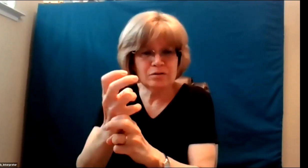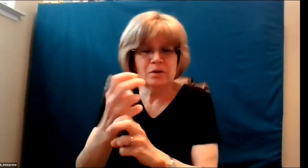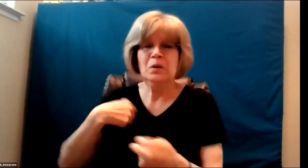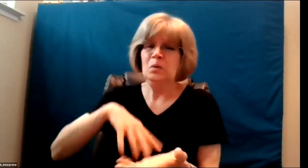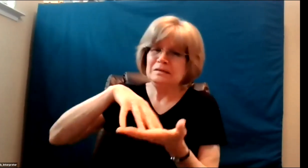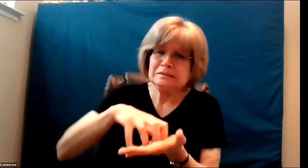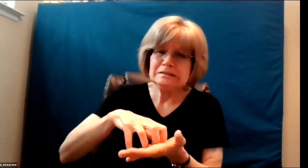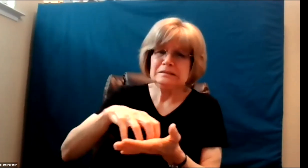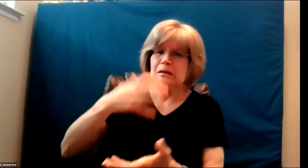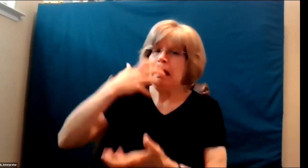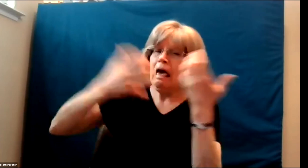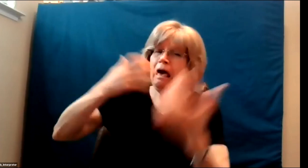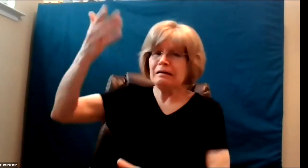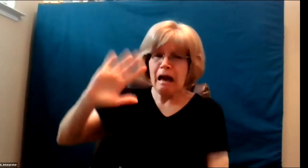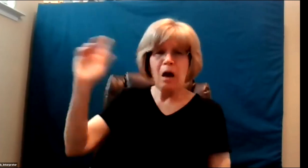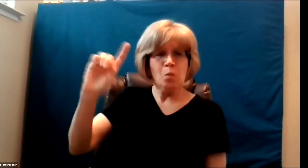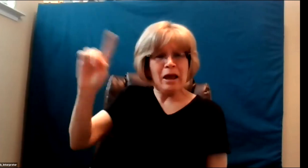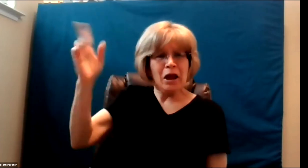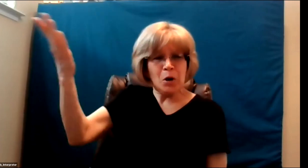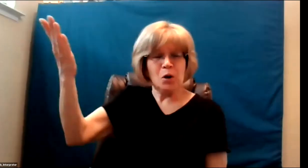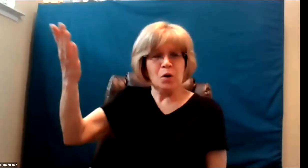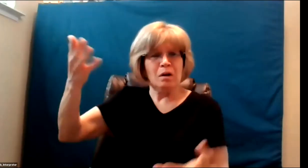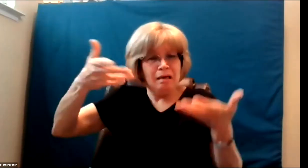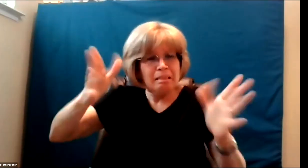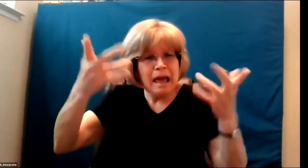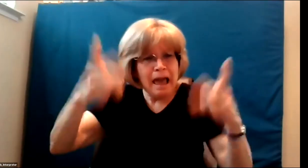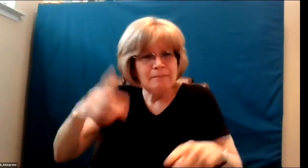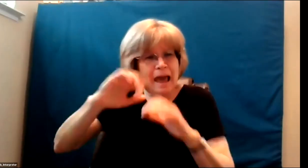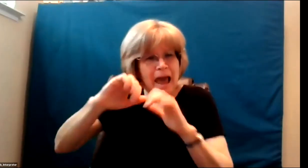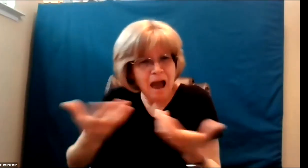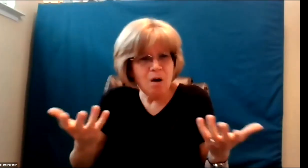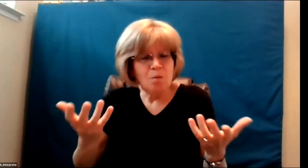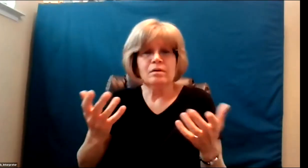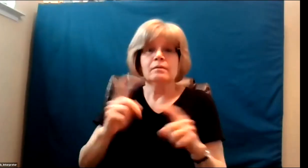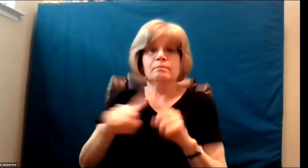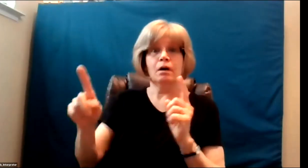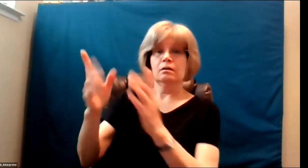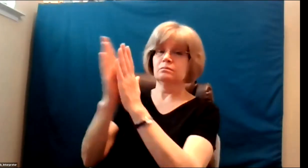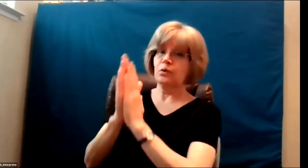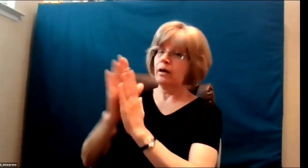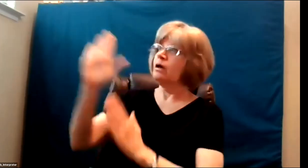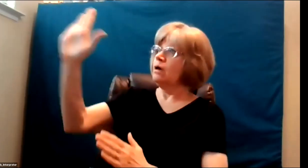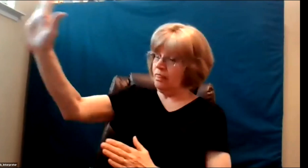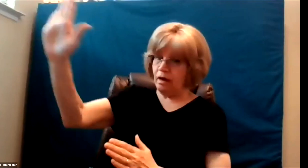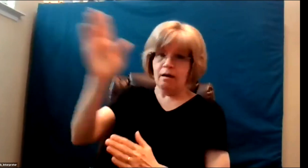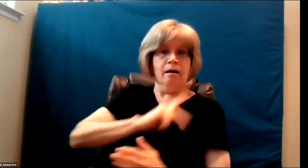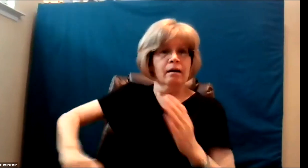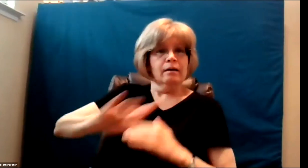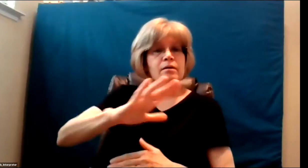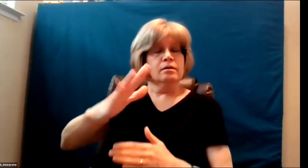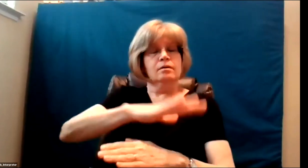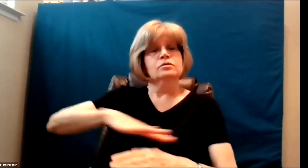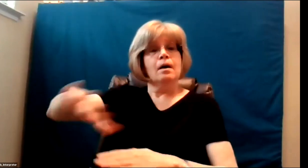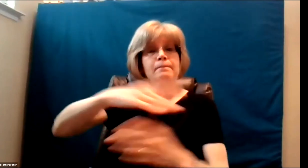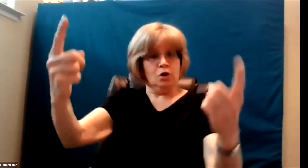out, "Where are you, God? How can you let this happen?" And yet we pray, "Thy kingdom come. Thy